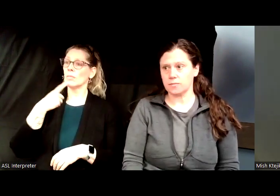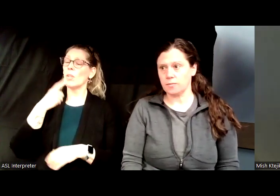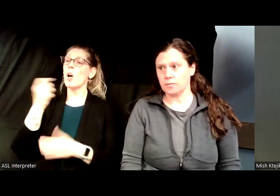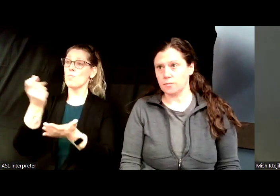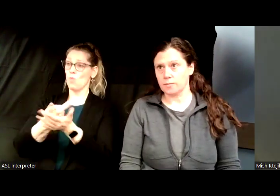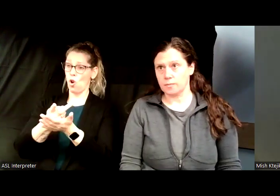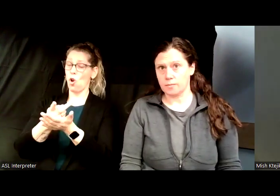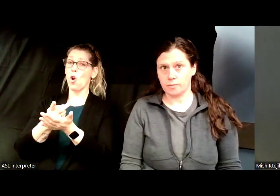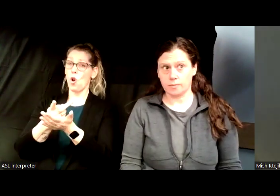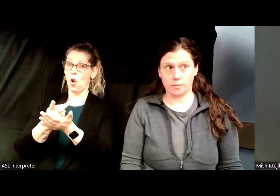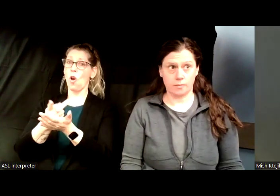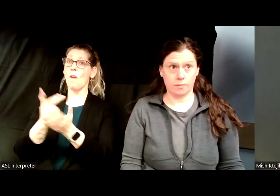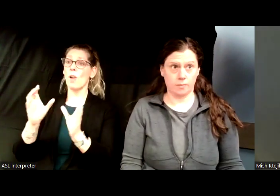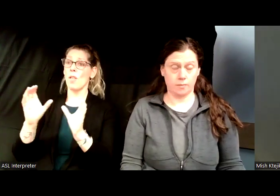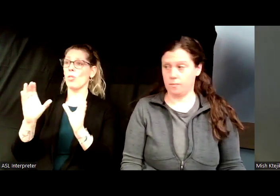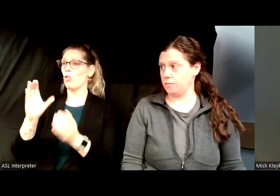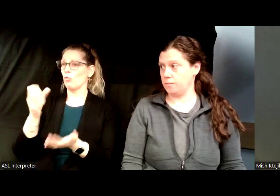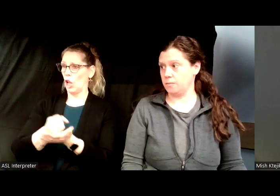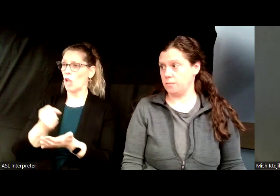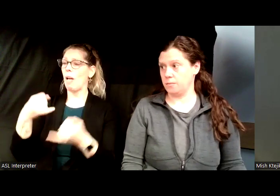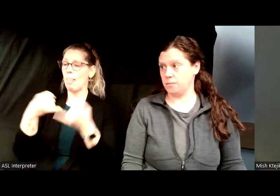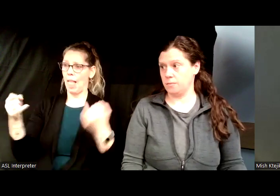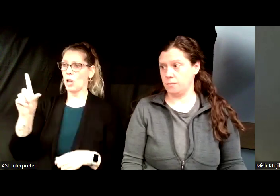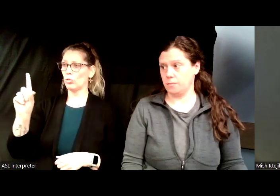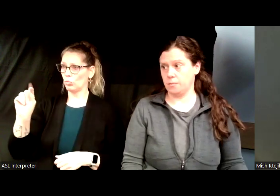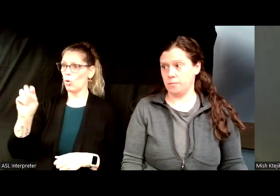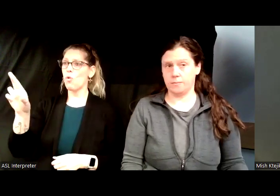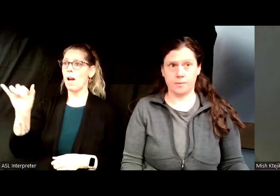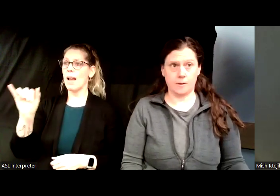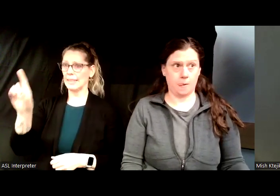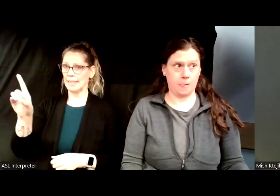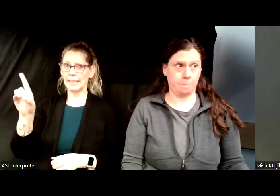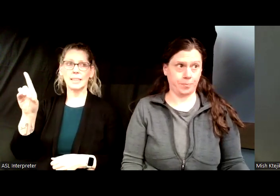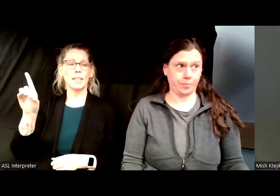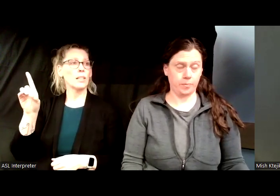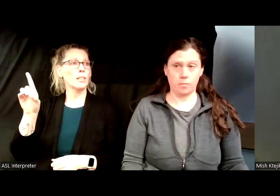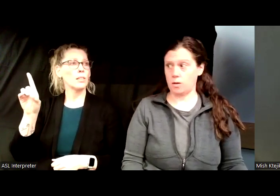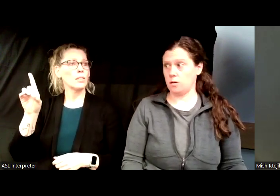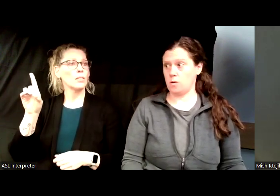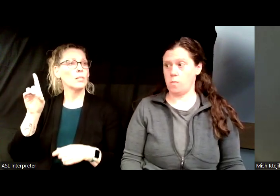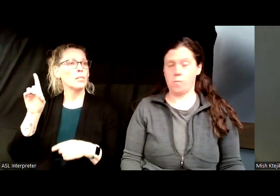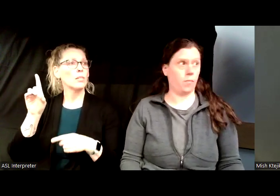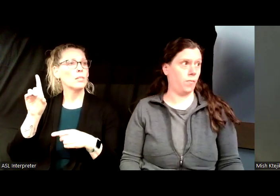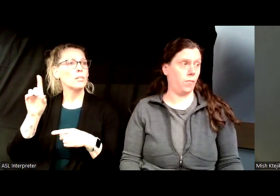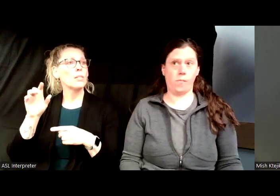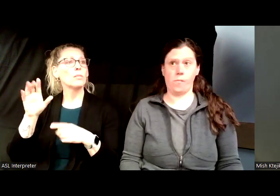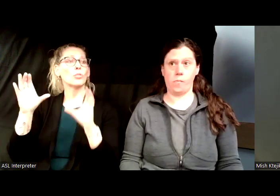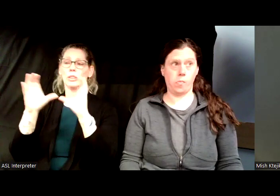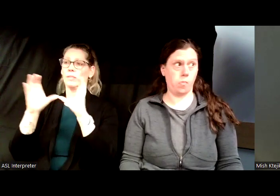credential from one of the following, line 20. Oh, Or okay, reverse skills certificate. got it.